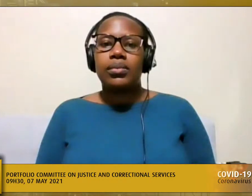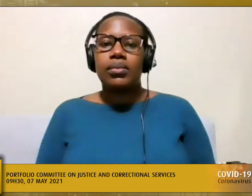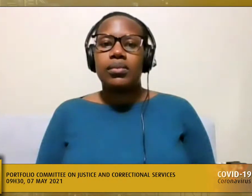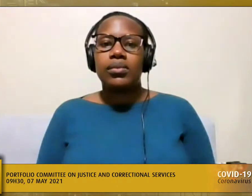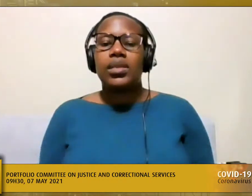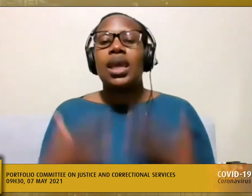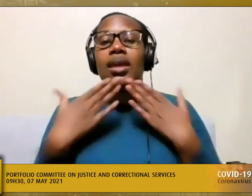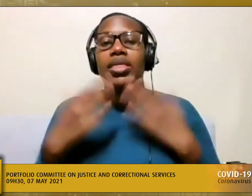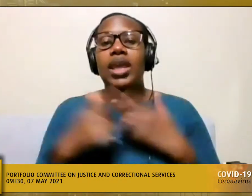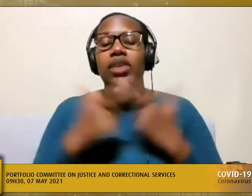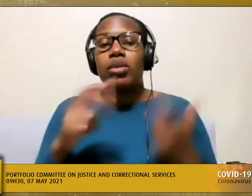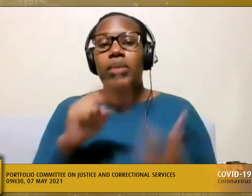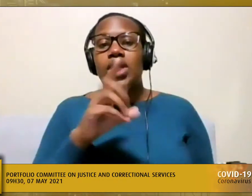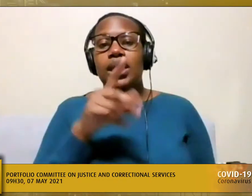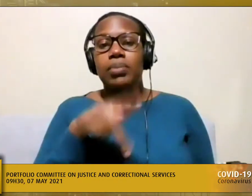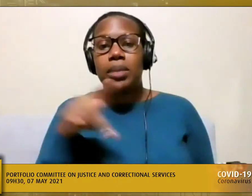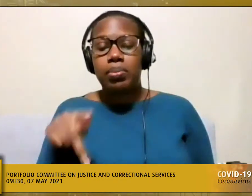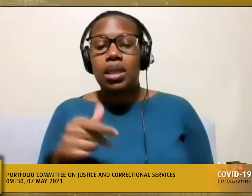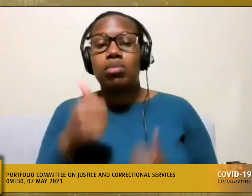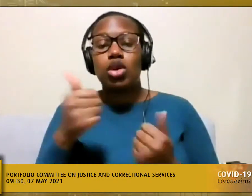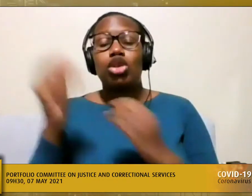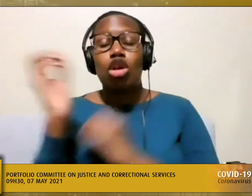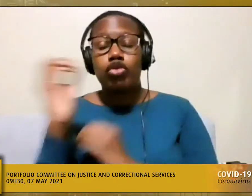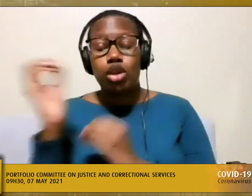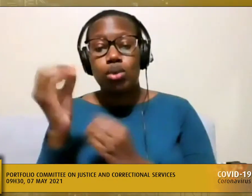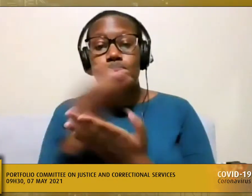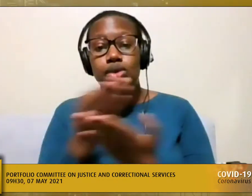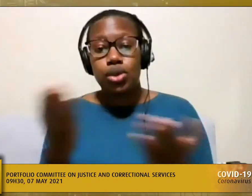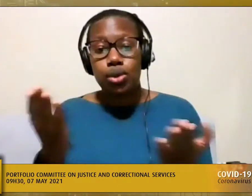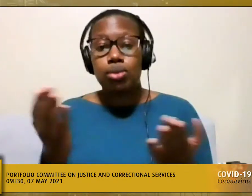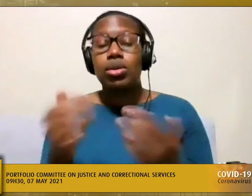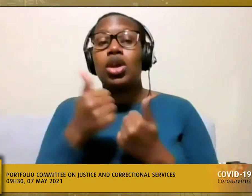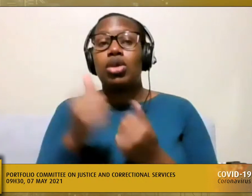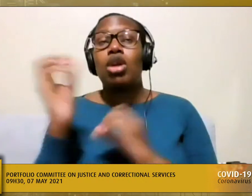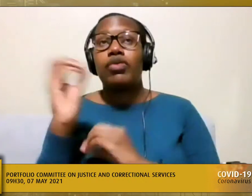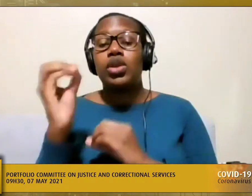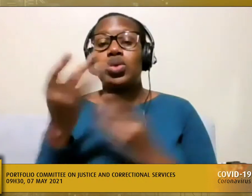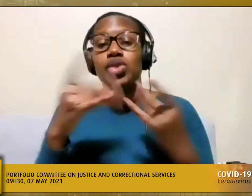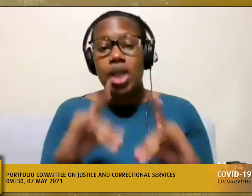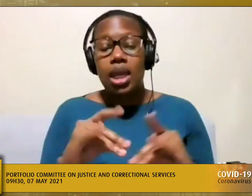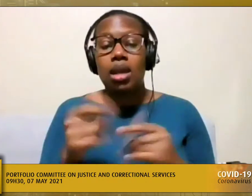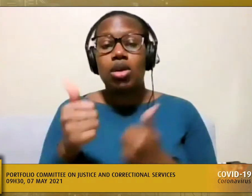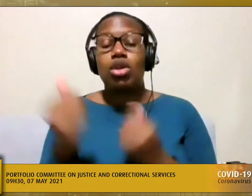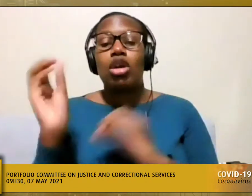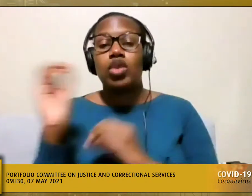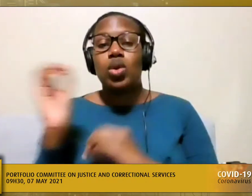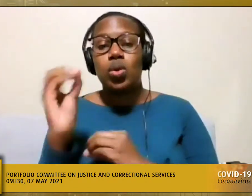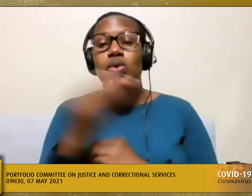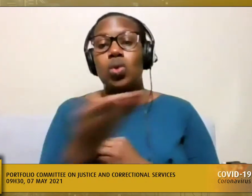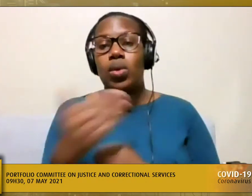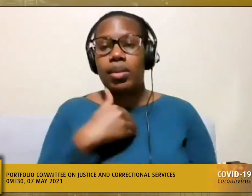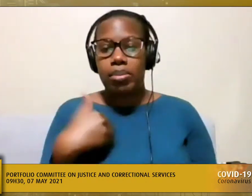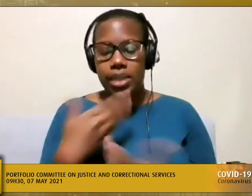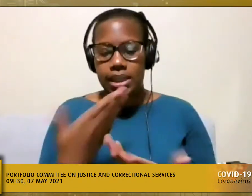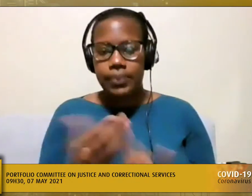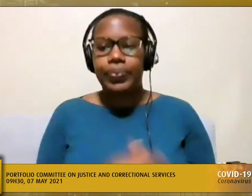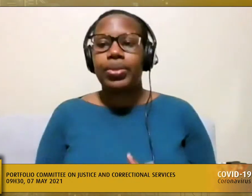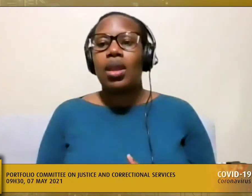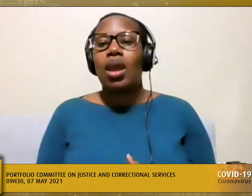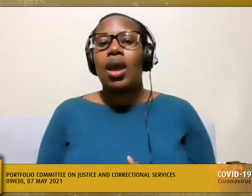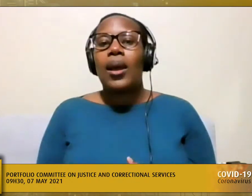um thank you very much NDP good afternoon to you good afternoon chair and good afternoon to to all the members